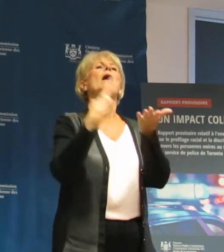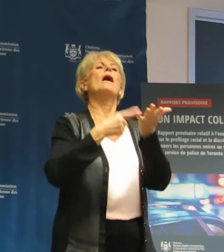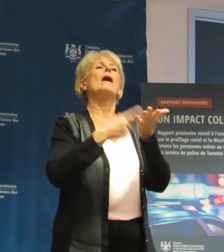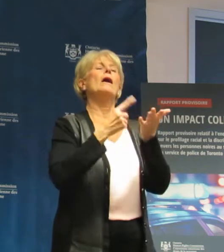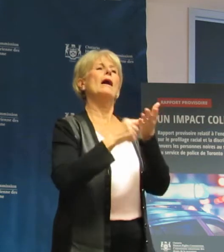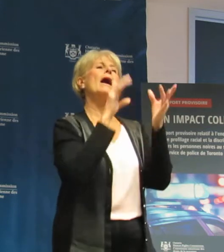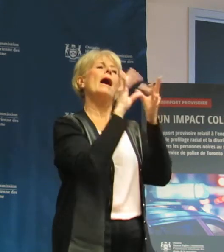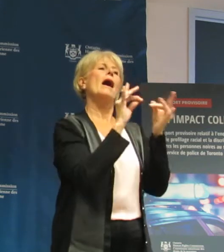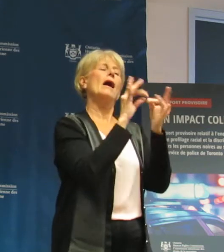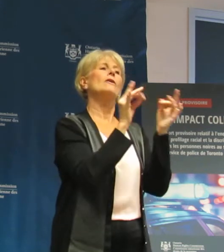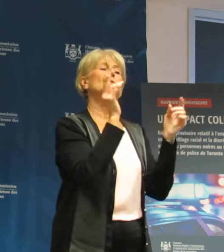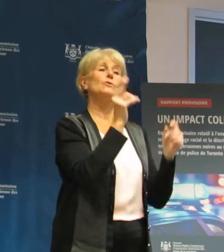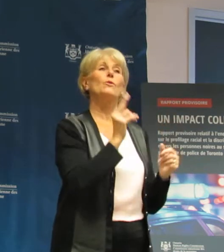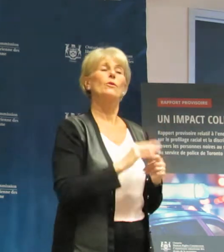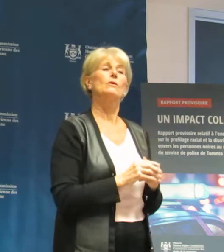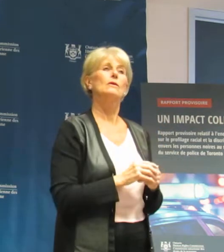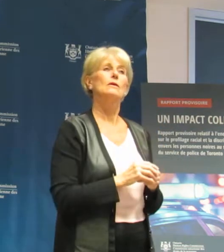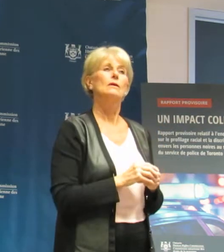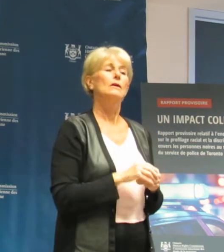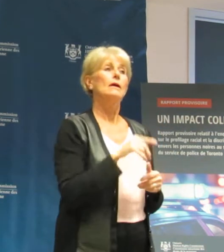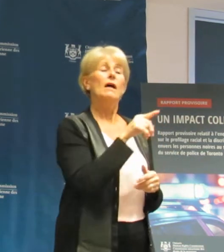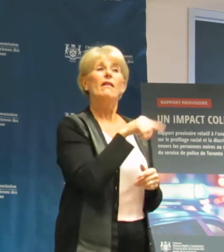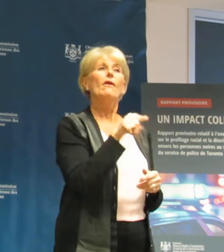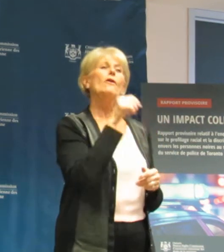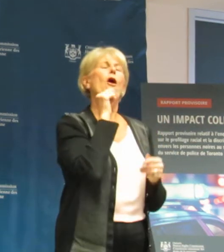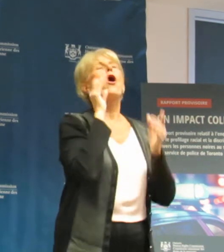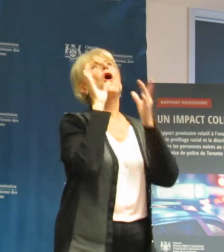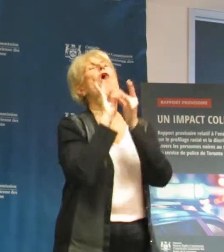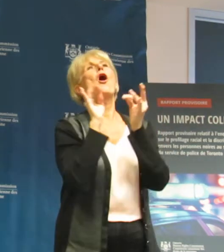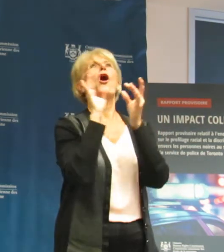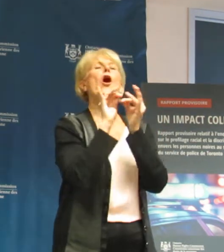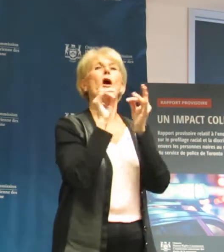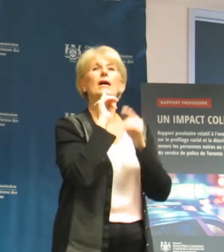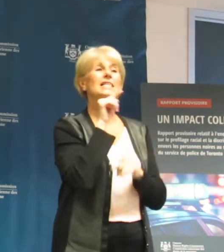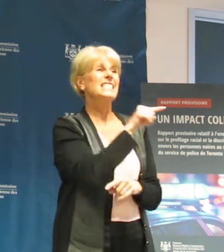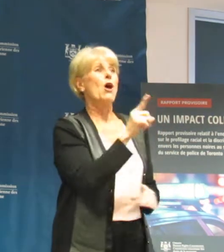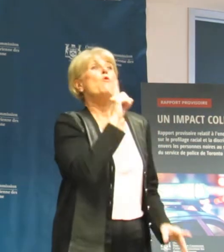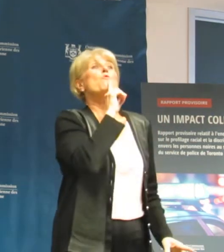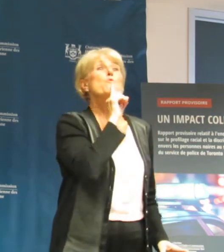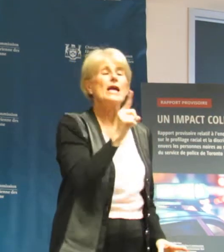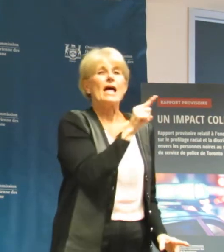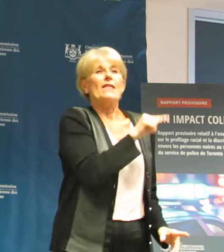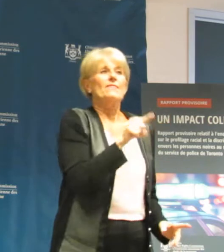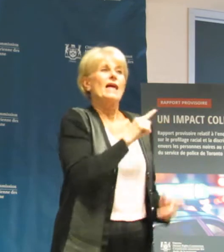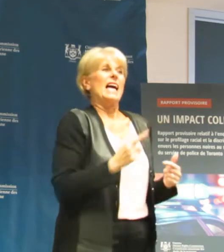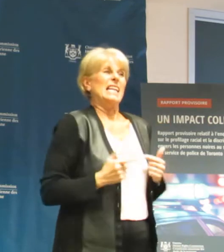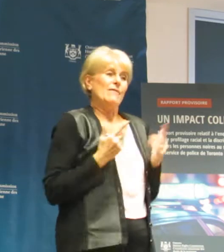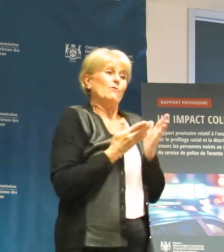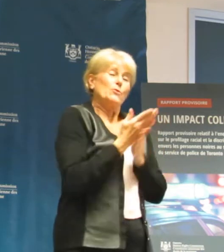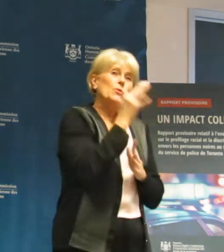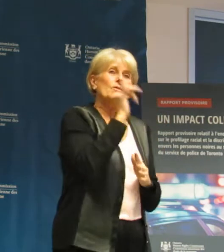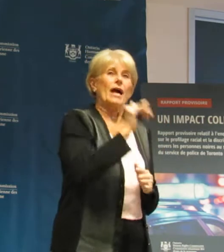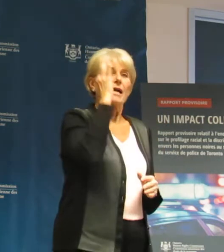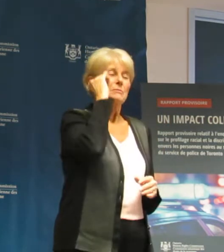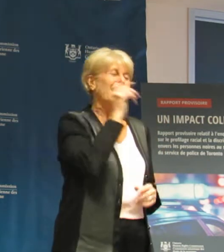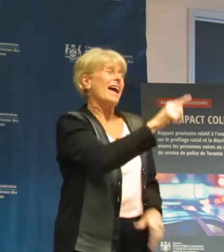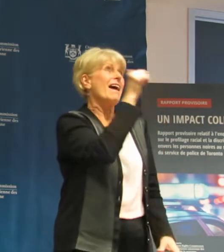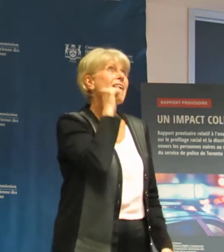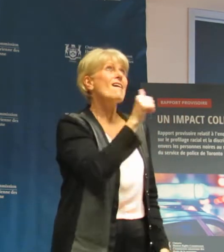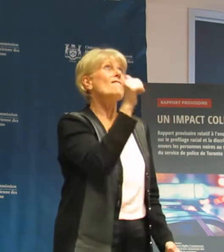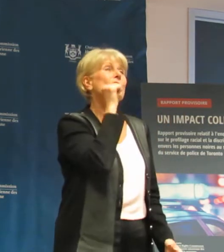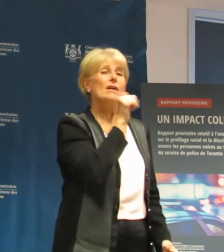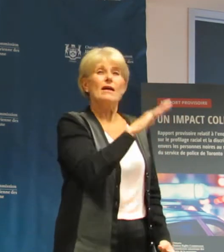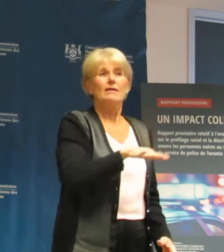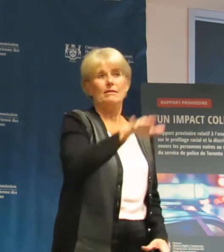anecdotal stories. These are not anecdotes. They are the lived experiences of daily life in the